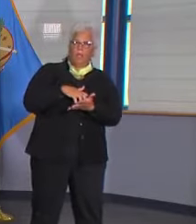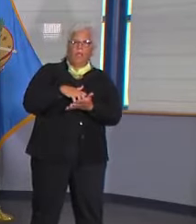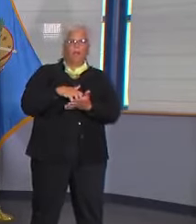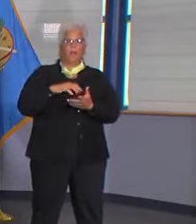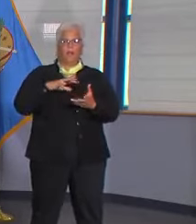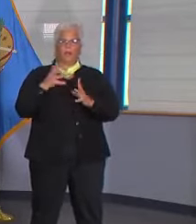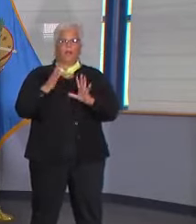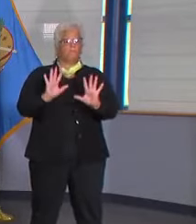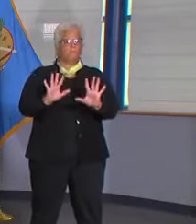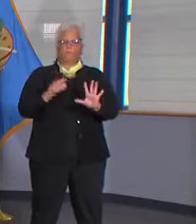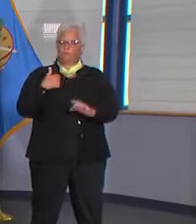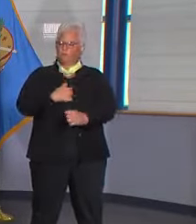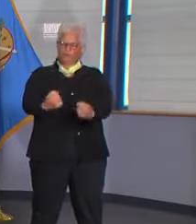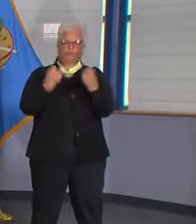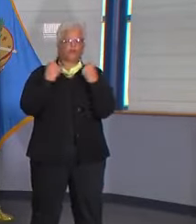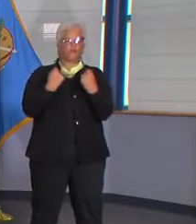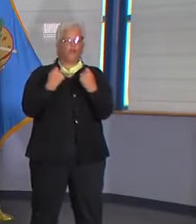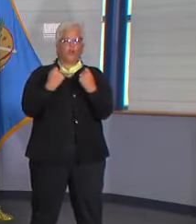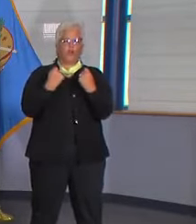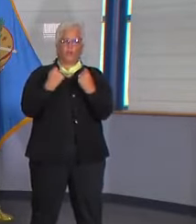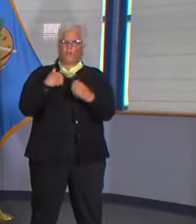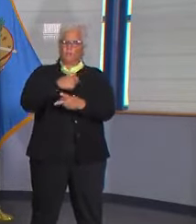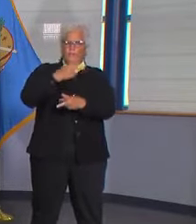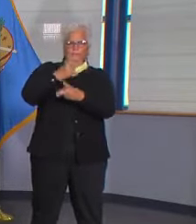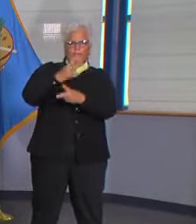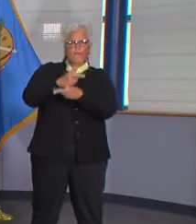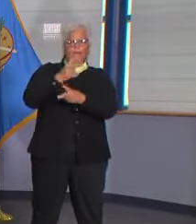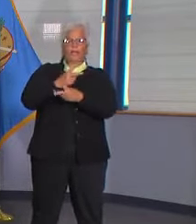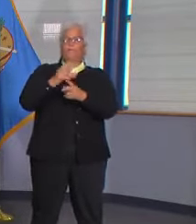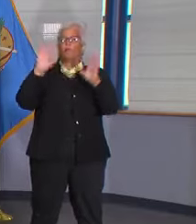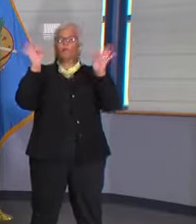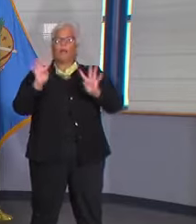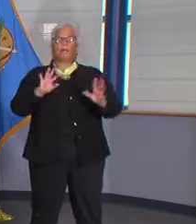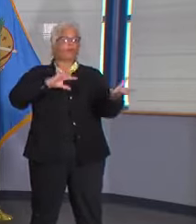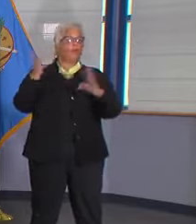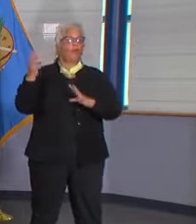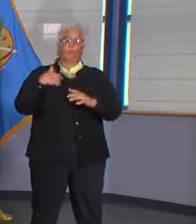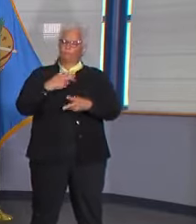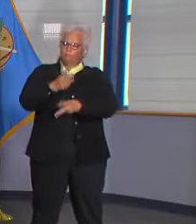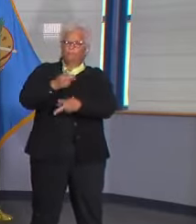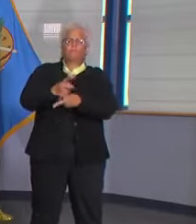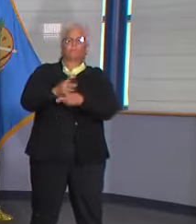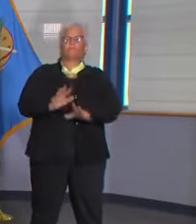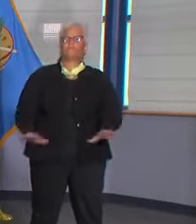teams down in the area, and we look forward to their safe return. Thank you.